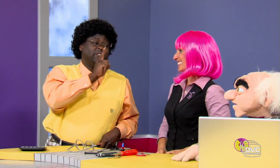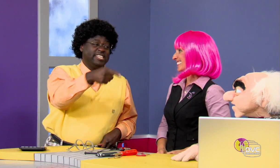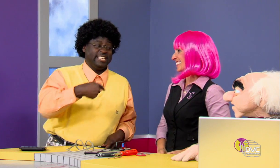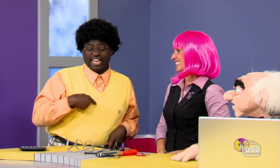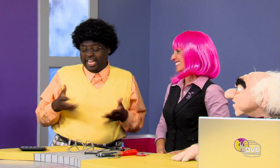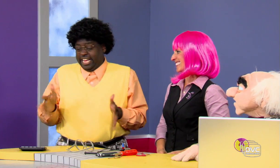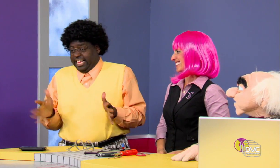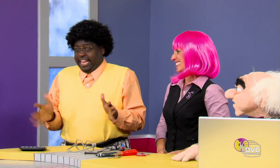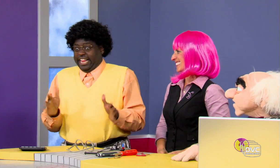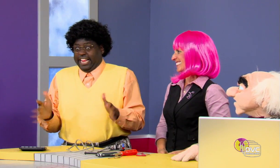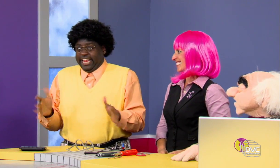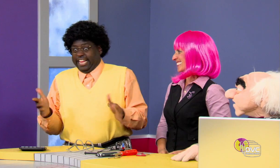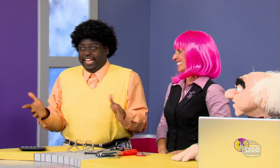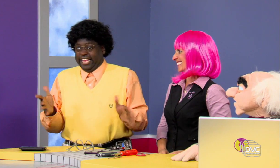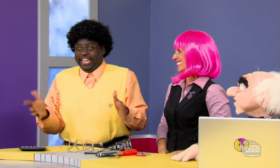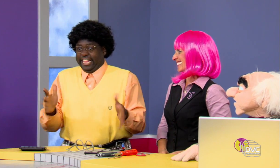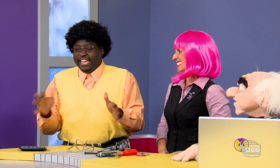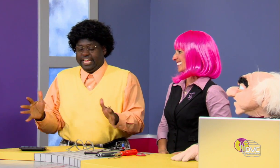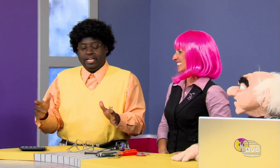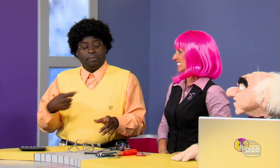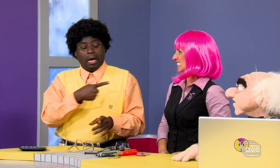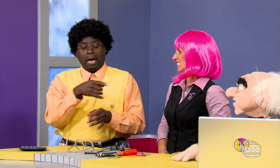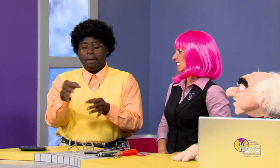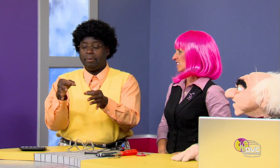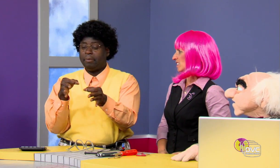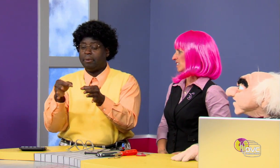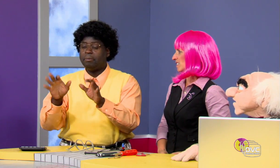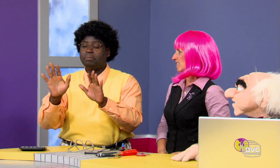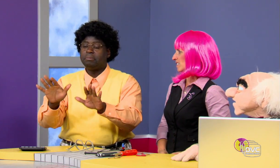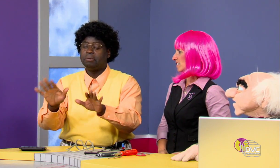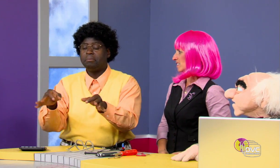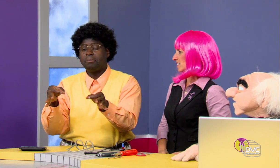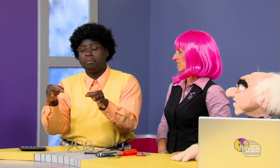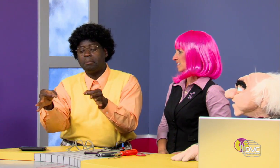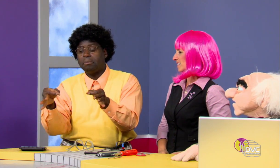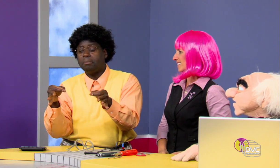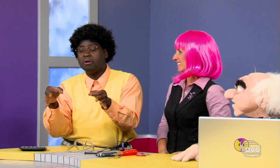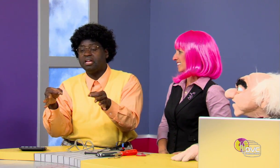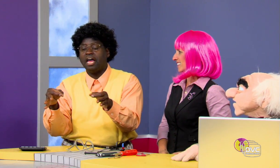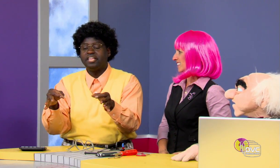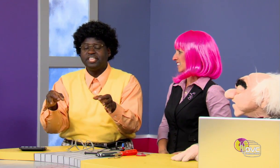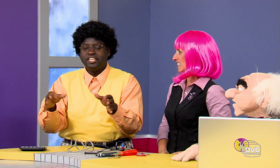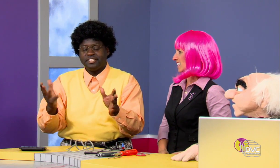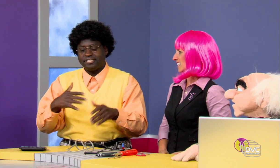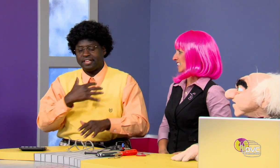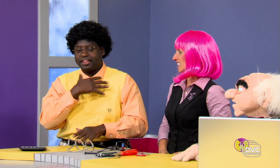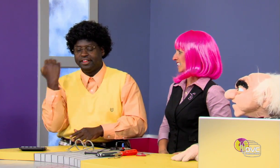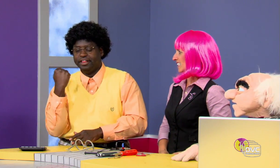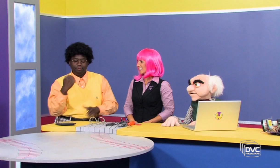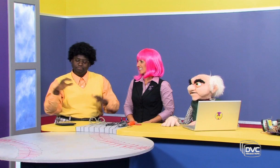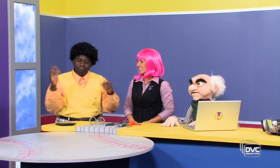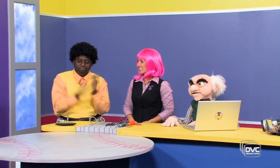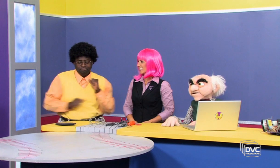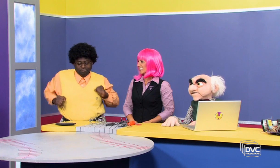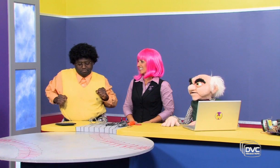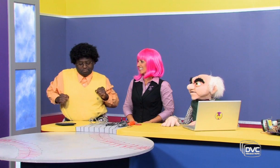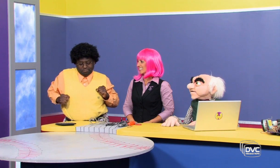was really nervous. And then you explained everything so smoothly, since it was second nature to